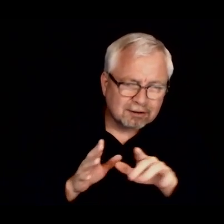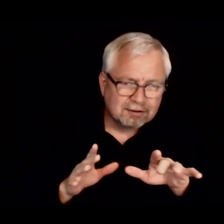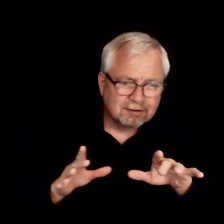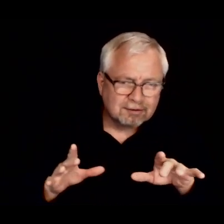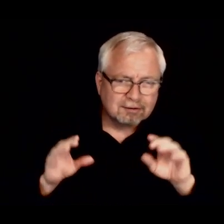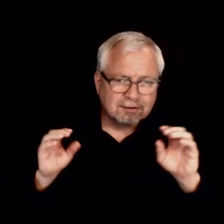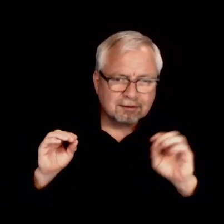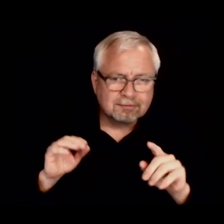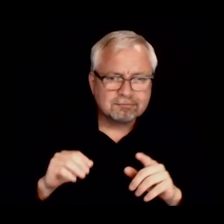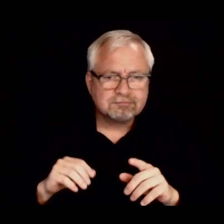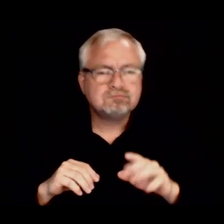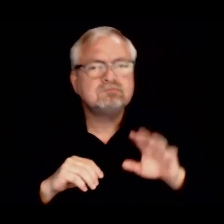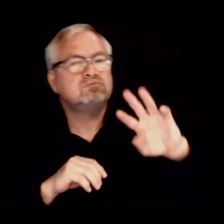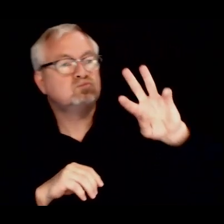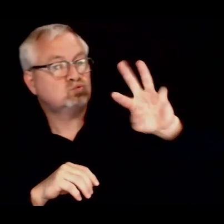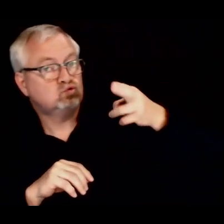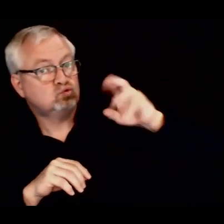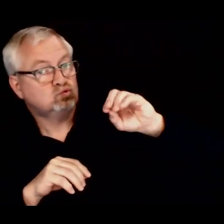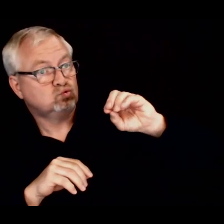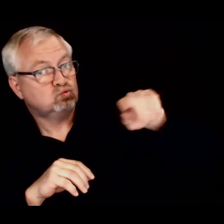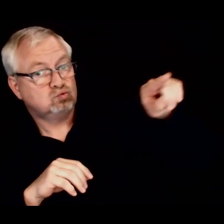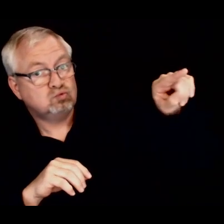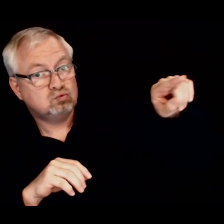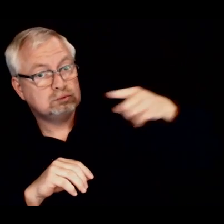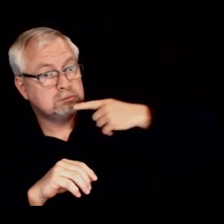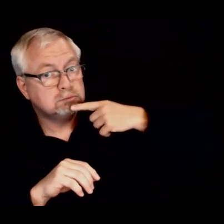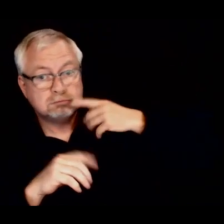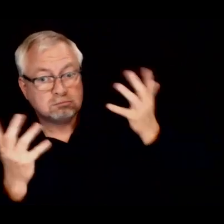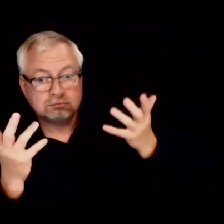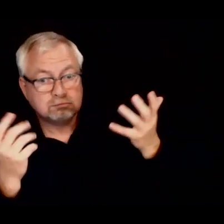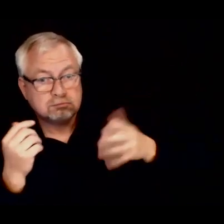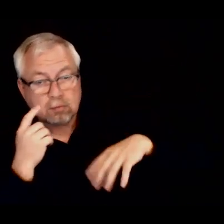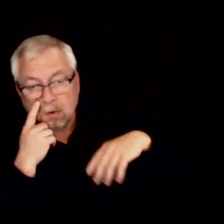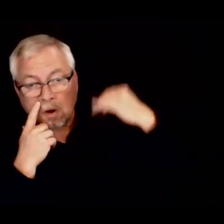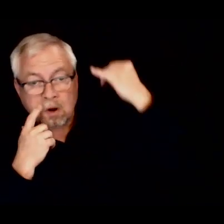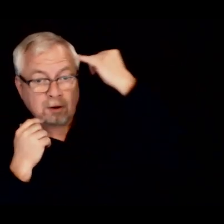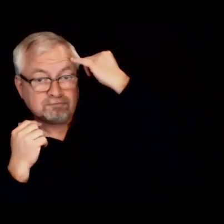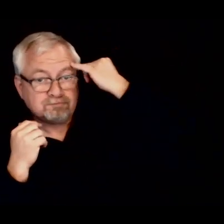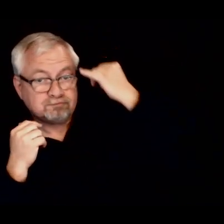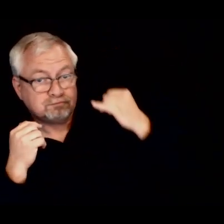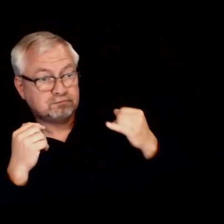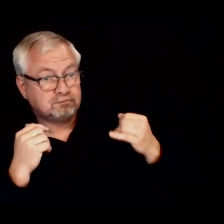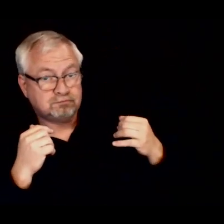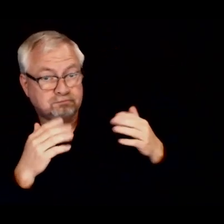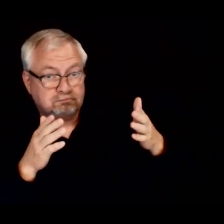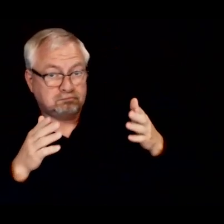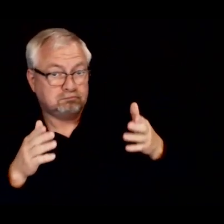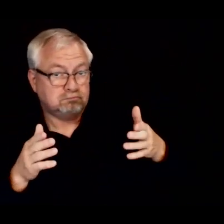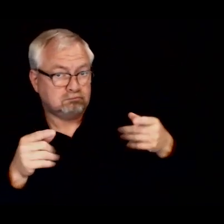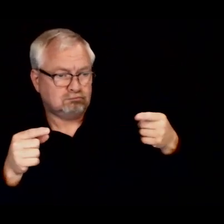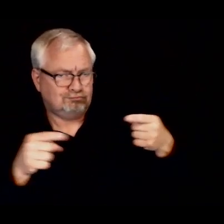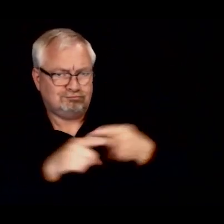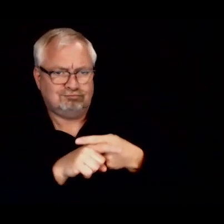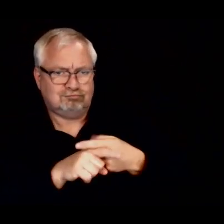today, officials there are saying that they, sort of contrary to what they said might be the case